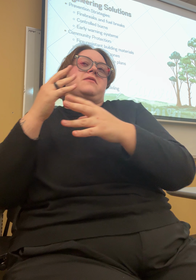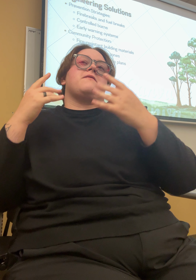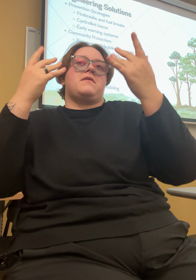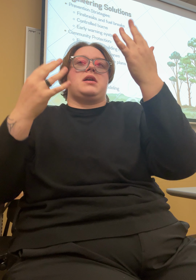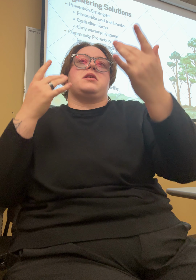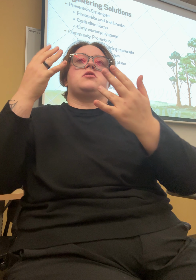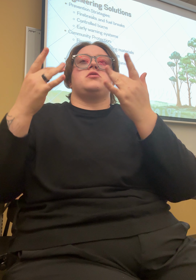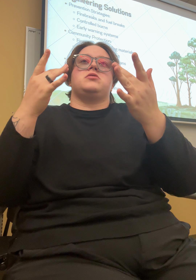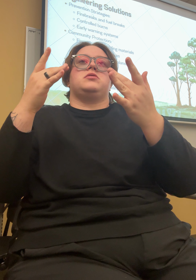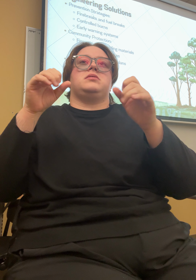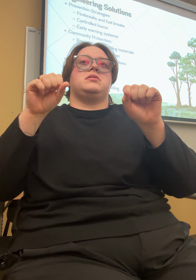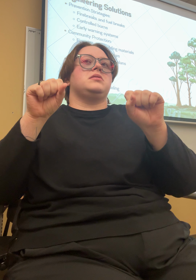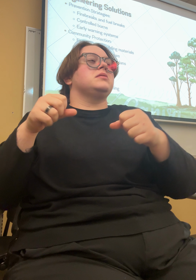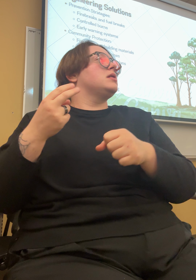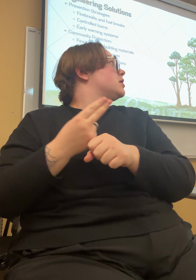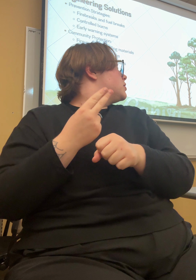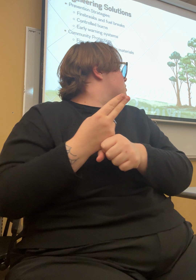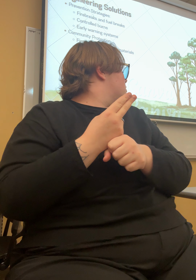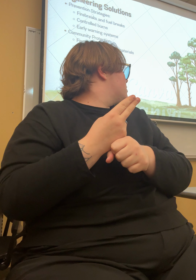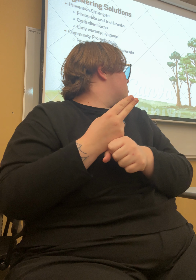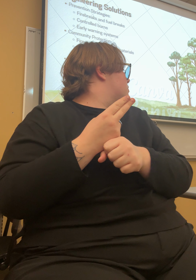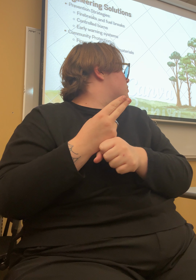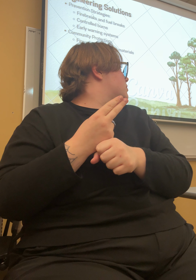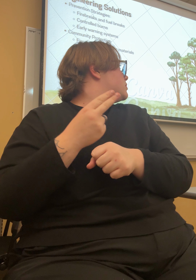then you can use monitoring tools